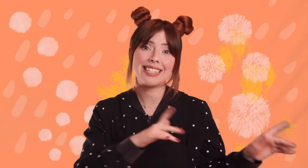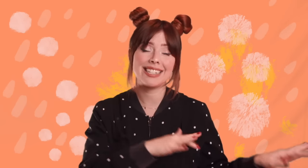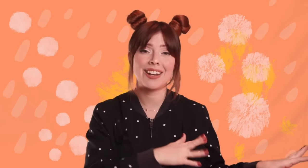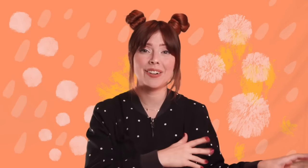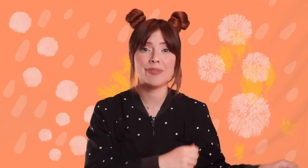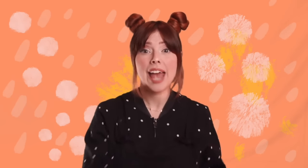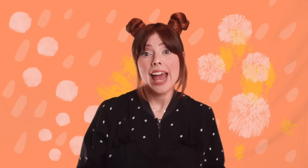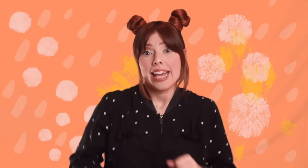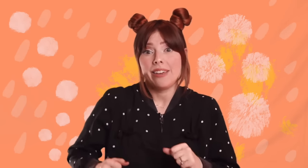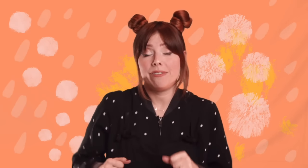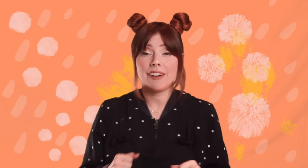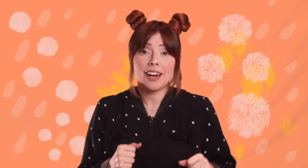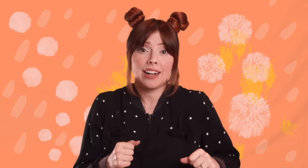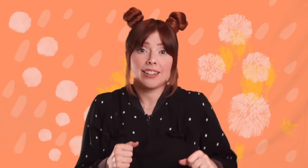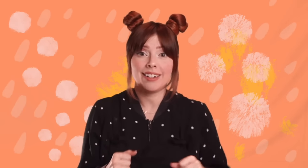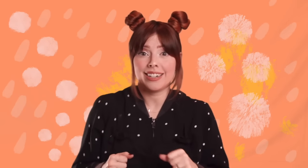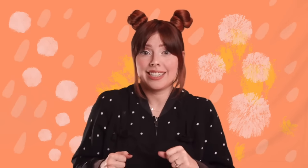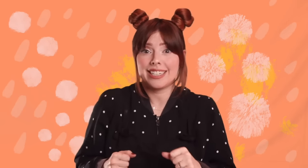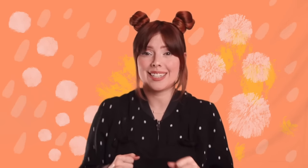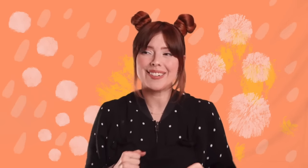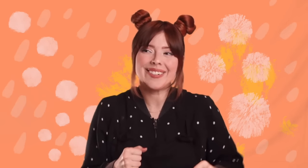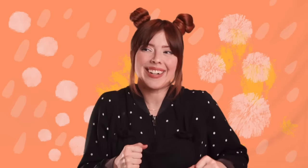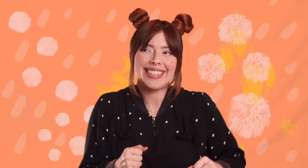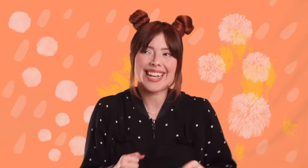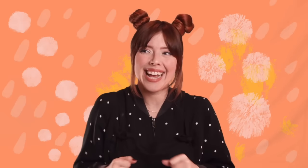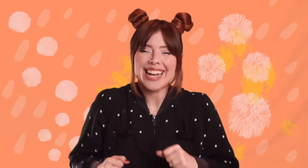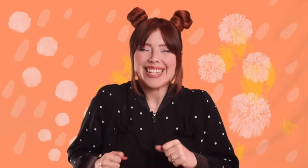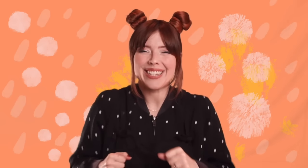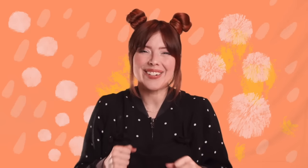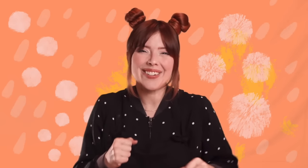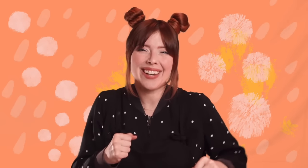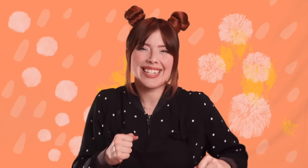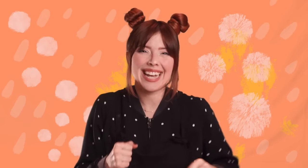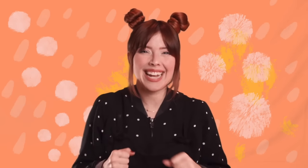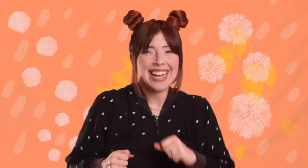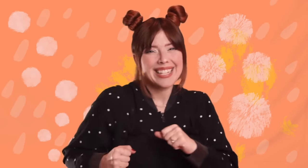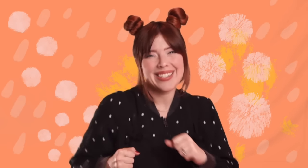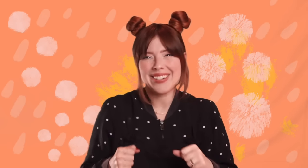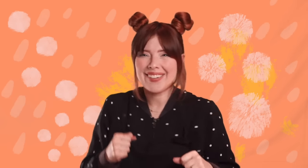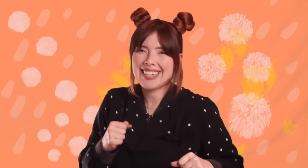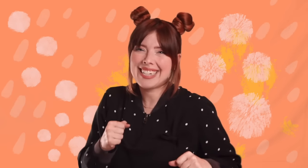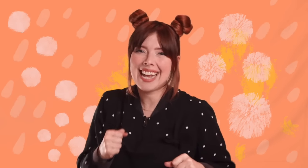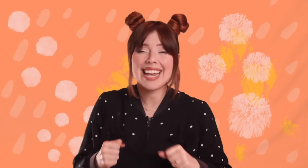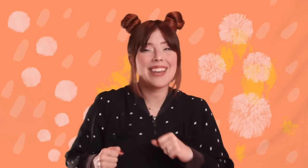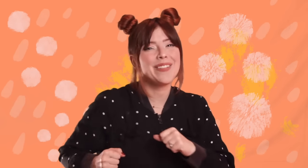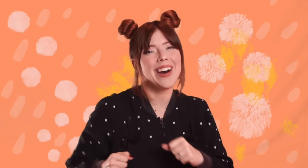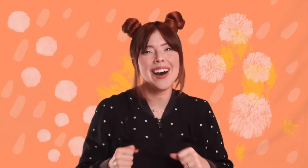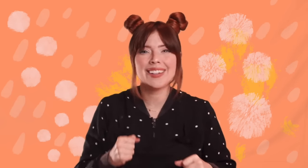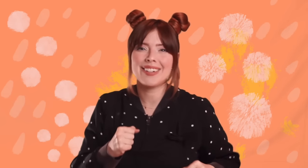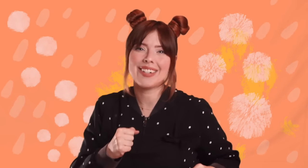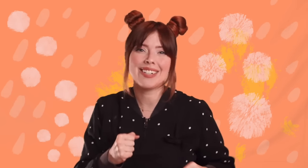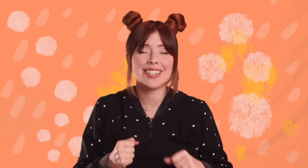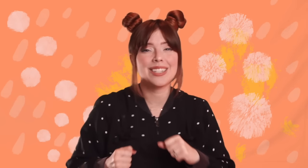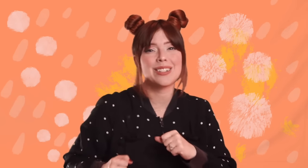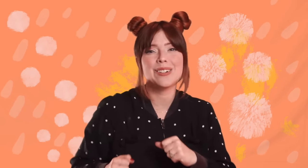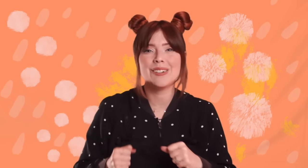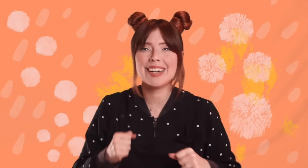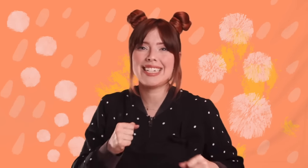snow. He followed her to school one day, school one day, school one day. He followed her to school one day,